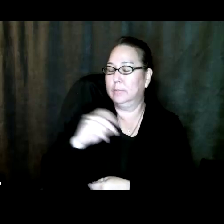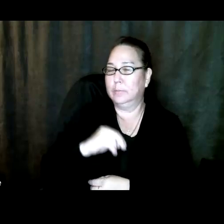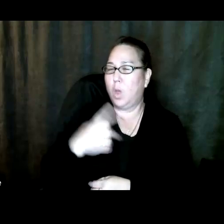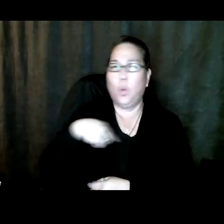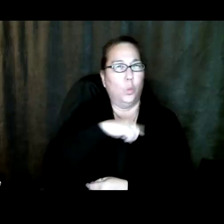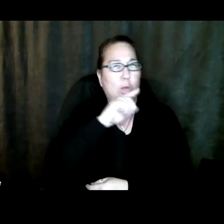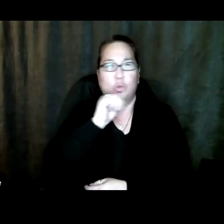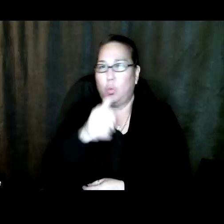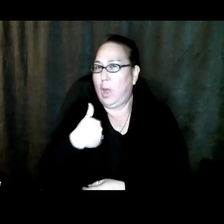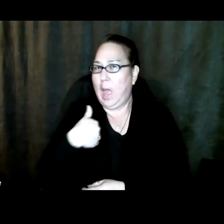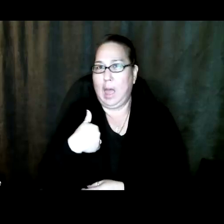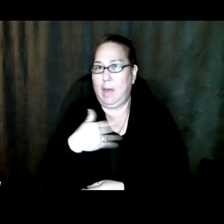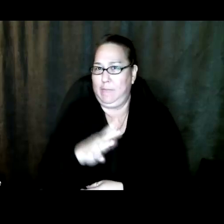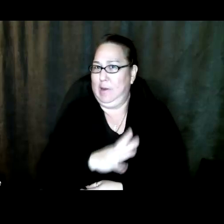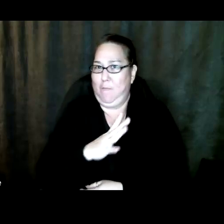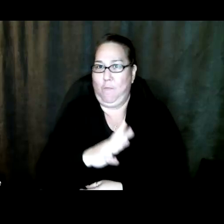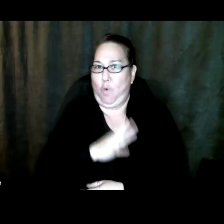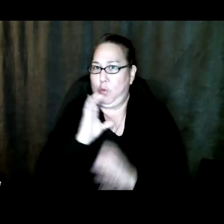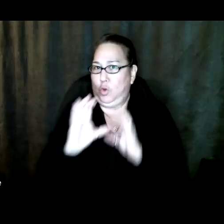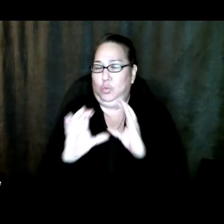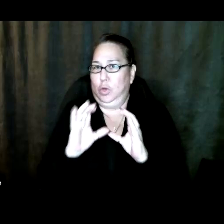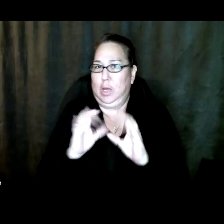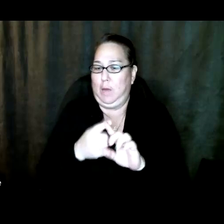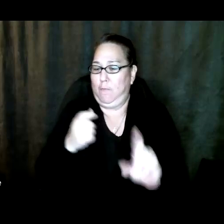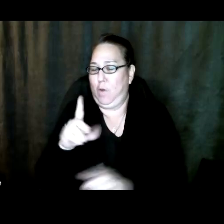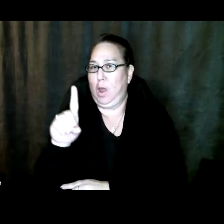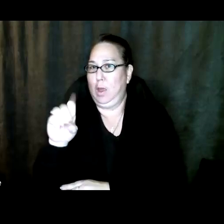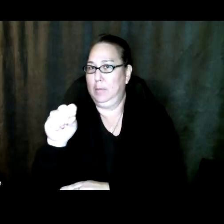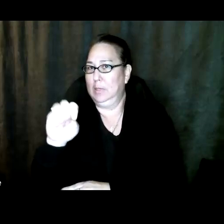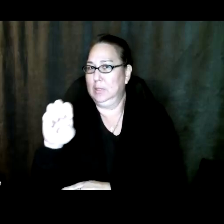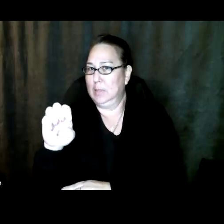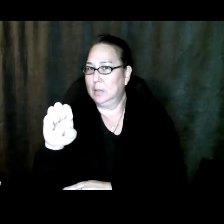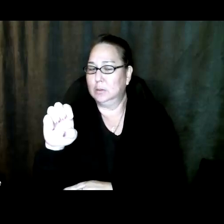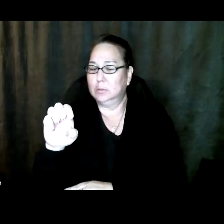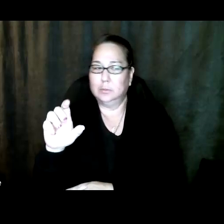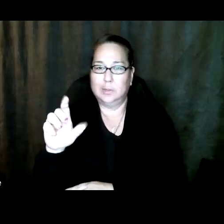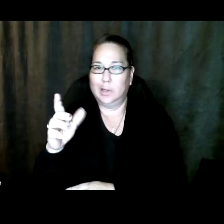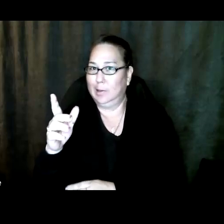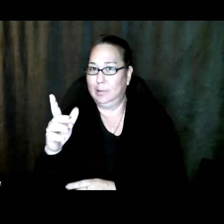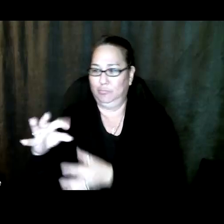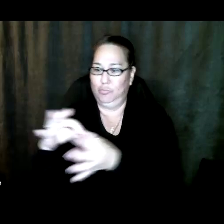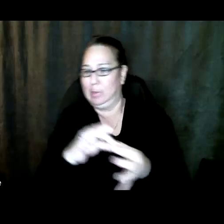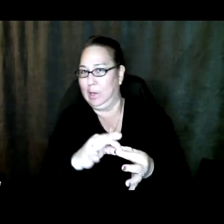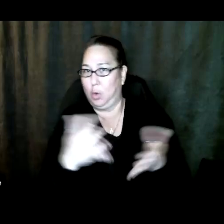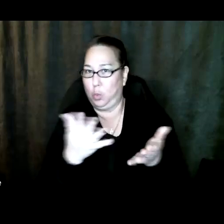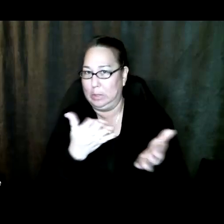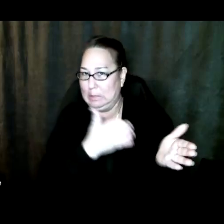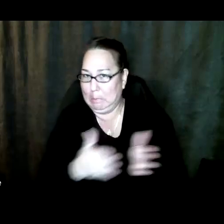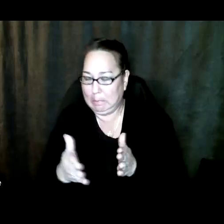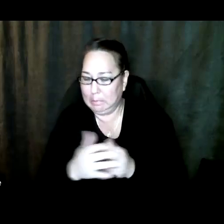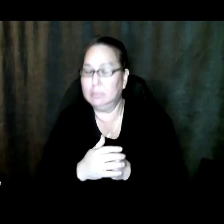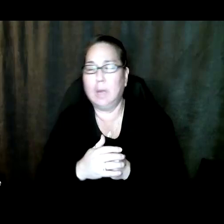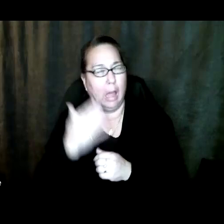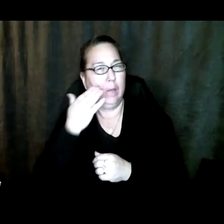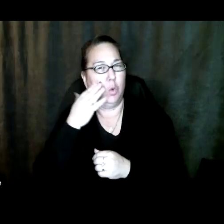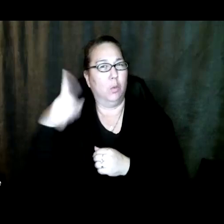communication from DESI right now as to what the plan will be. I know that they are certainly have